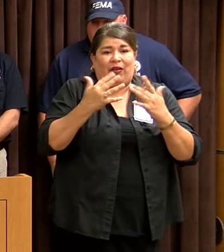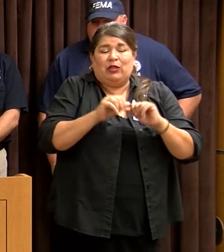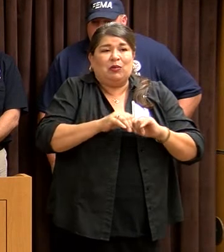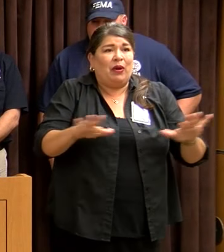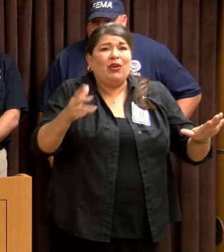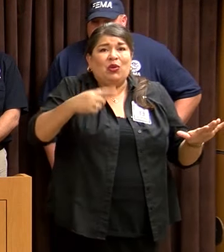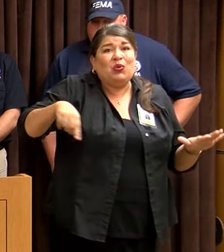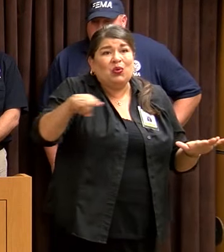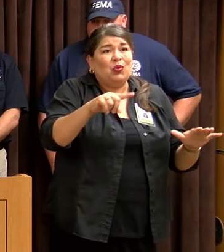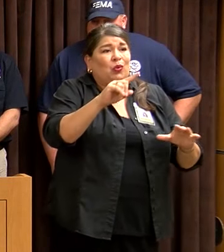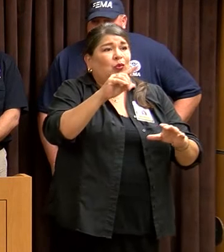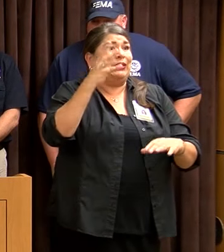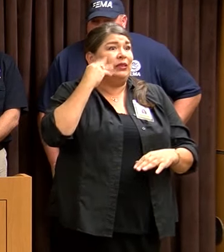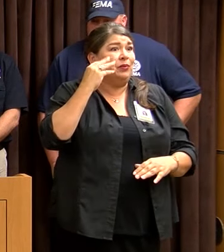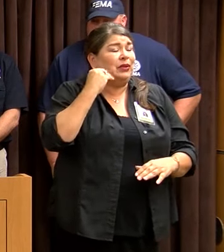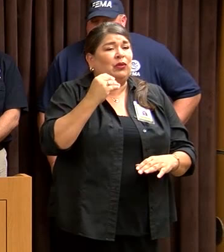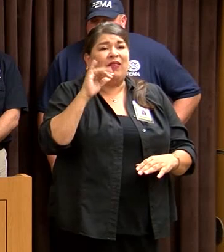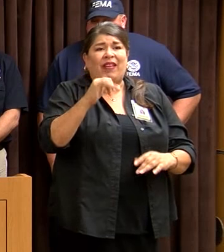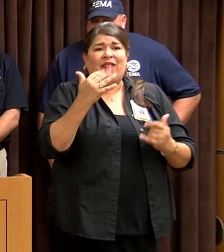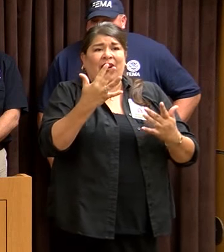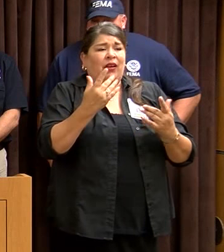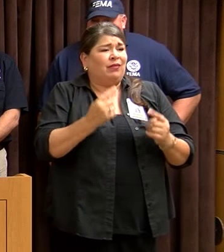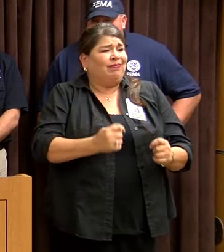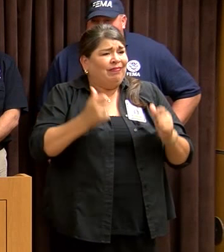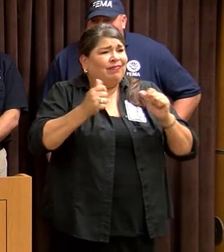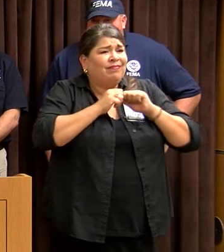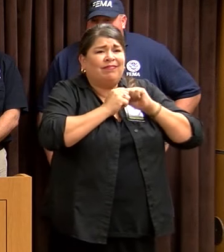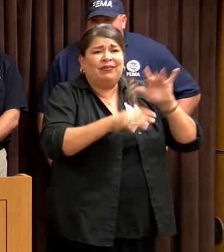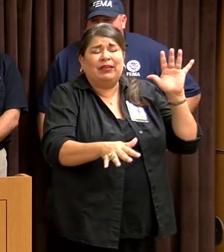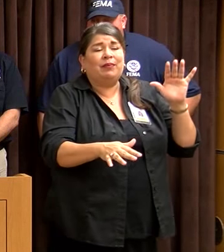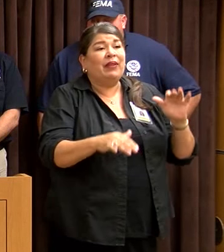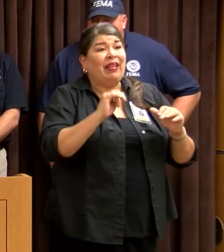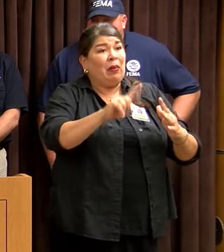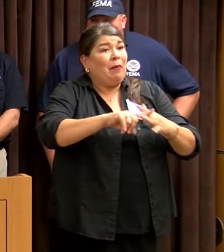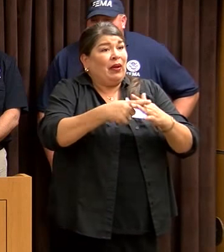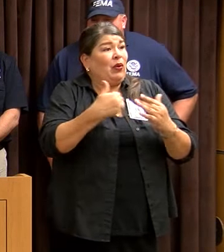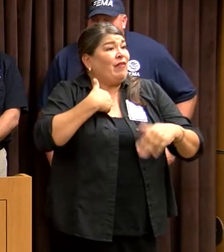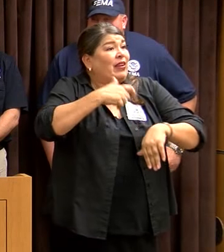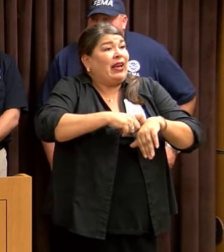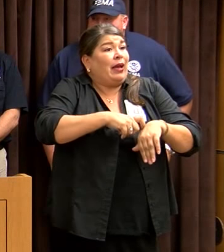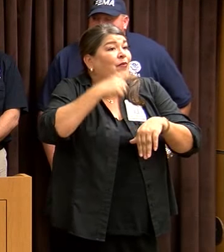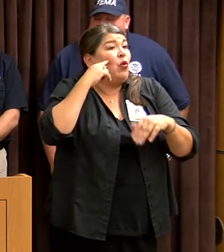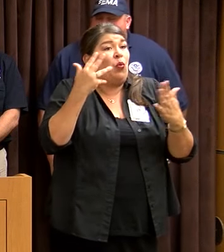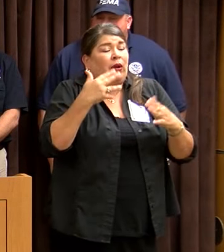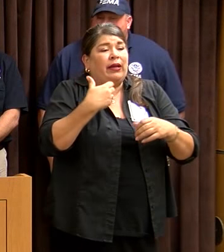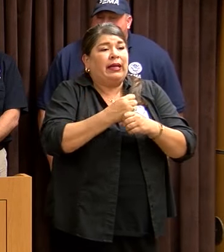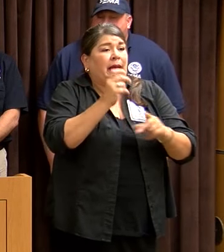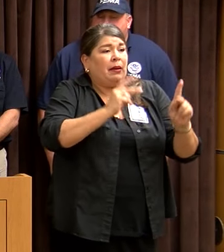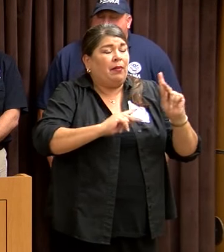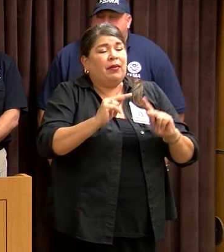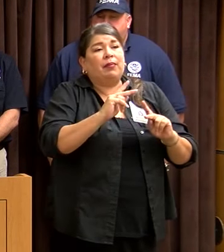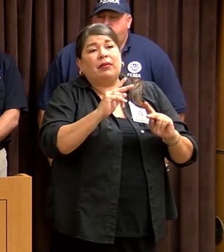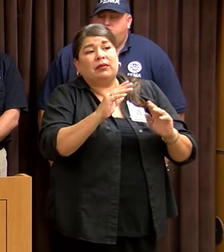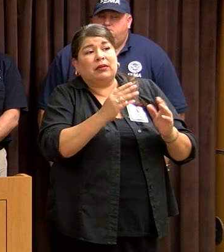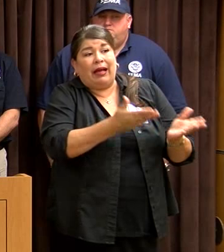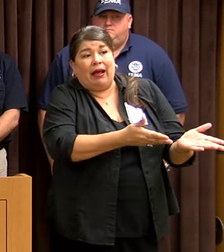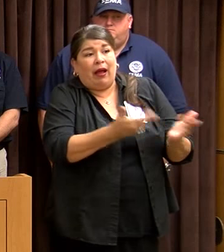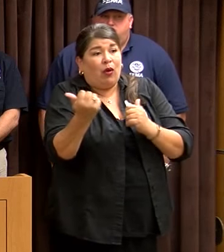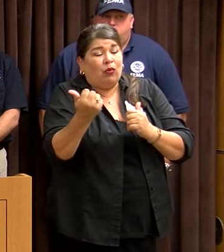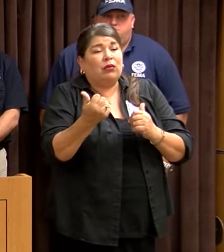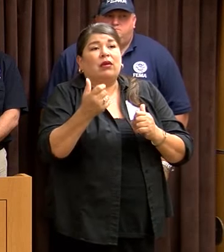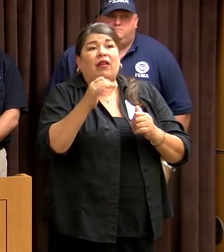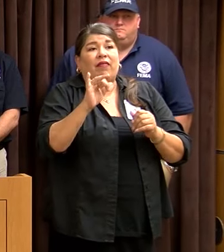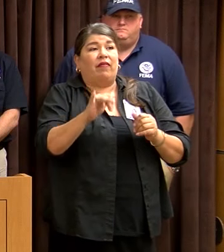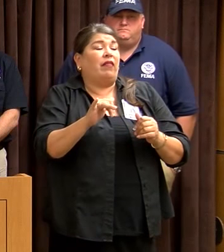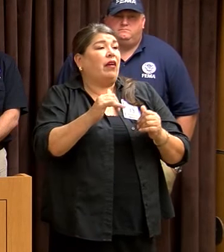at critical rates. All we have time to do in the beginning is help get individuals and members and community members out of the way and out